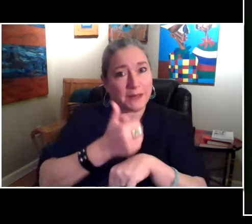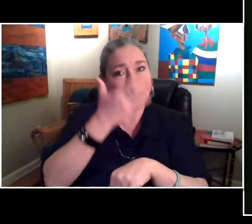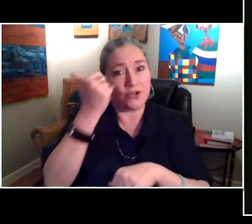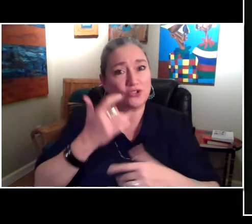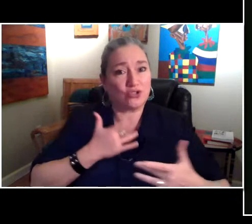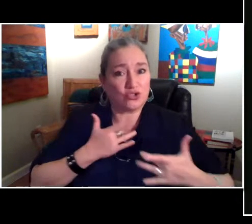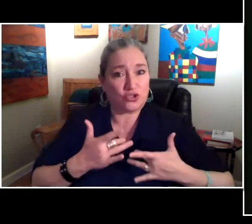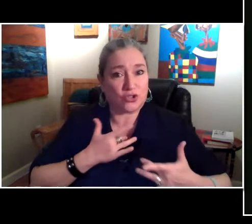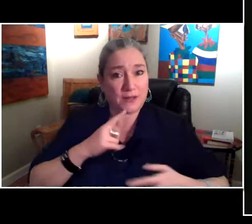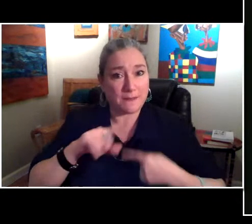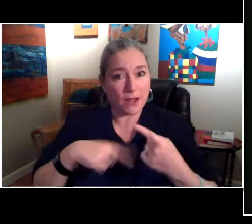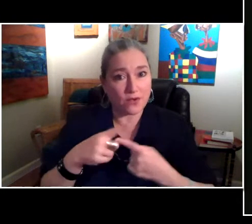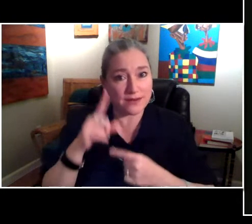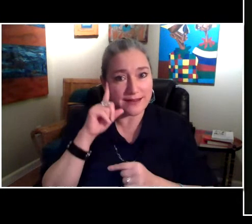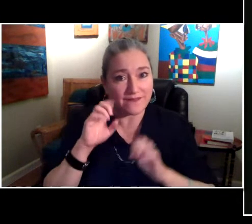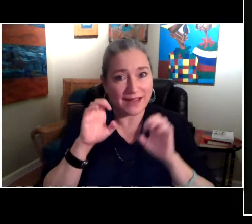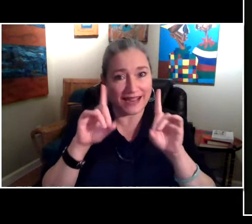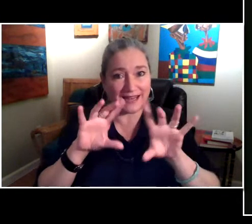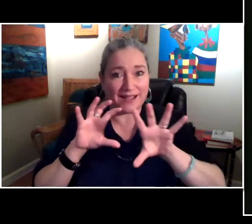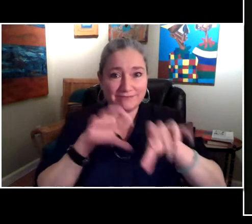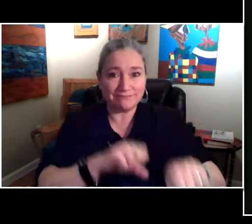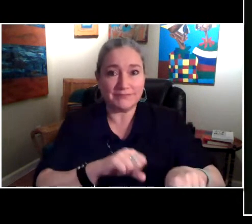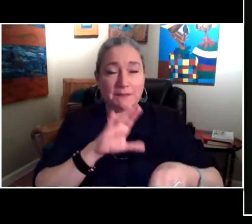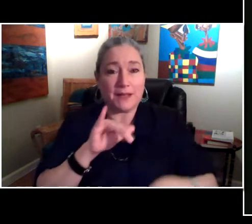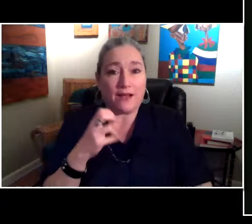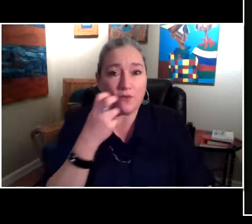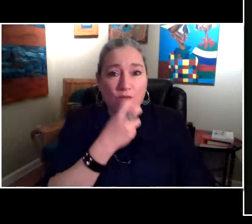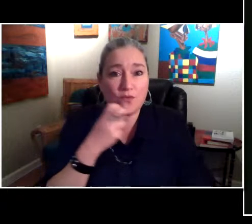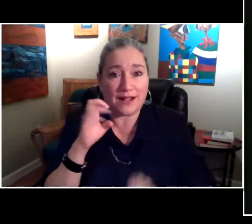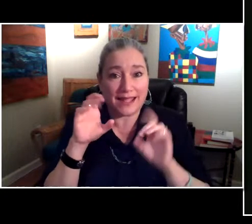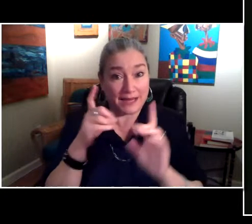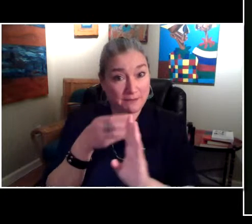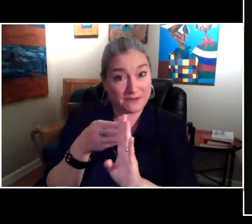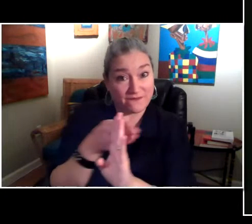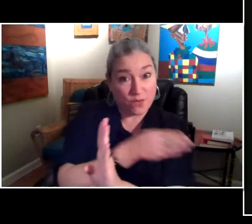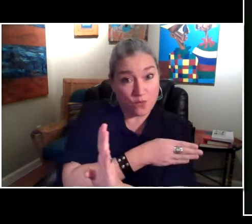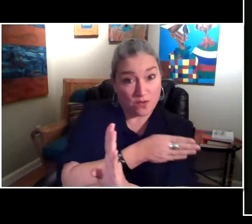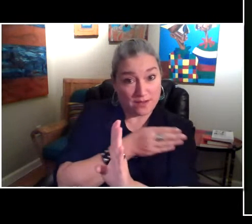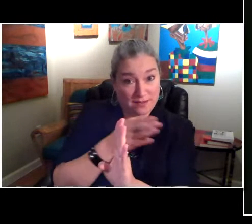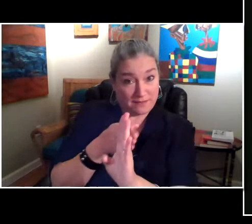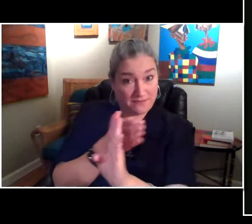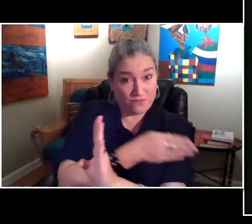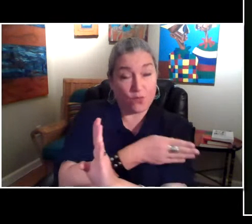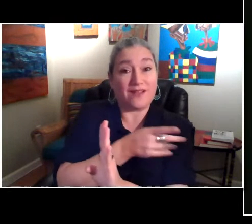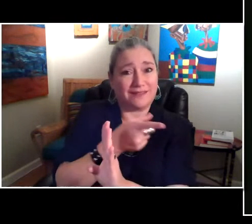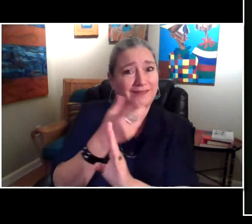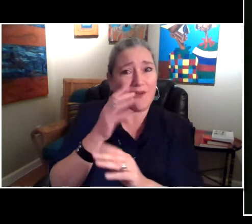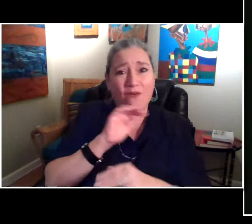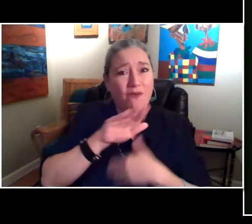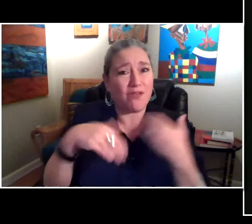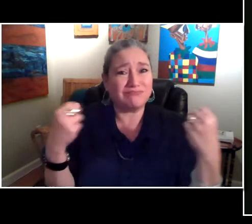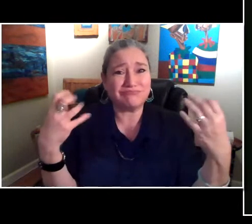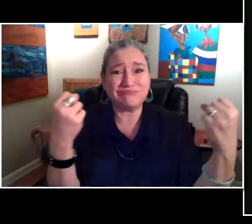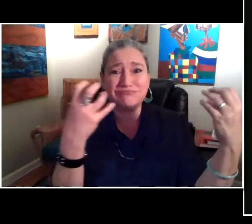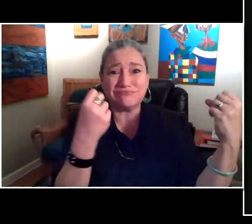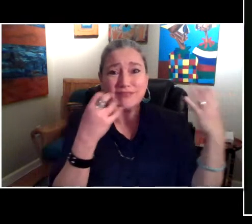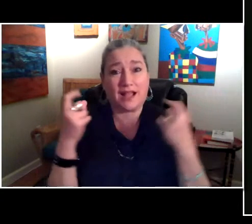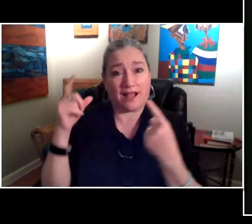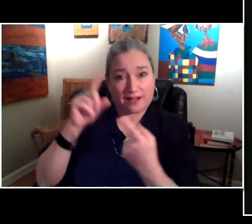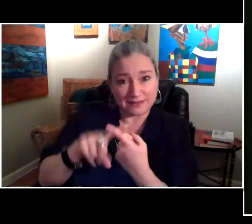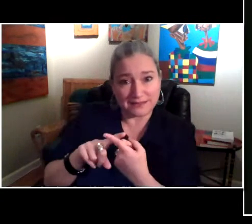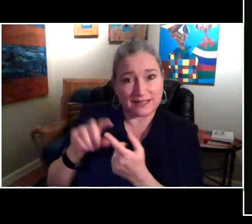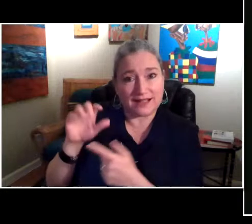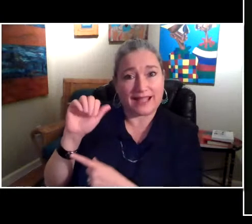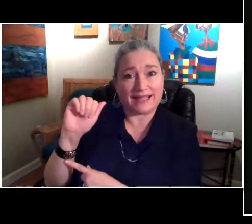At that time, CAD had already been founded because of concerns about deaf education being taken over by